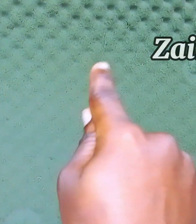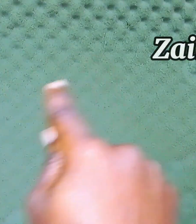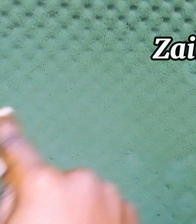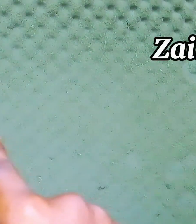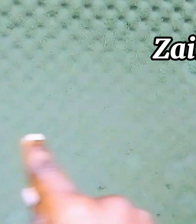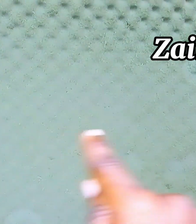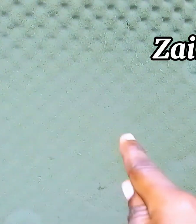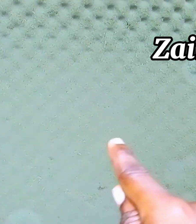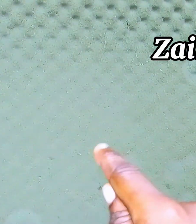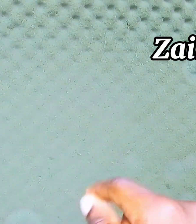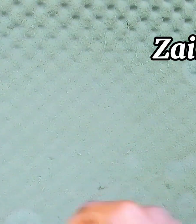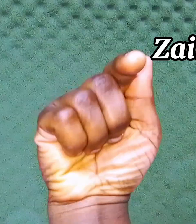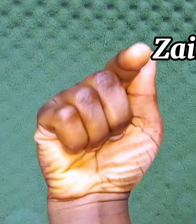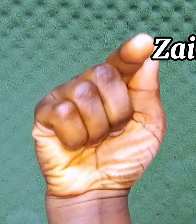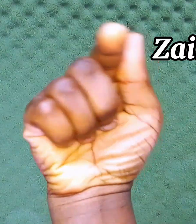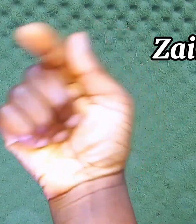9. Zainab.